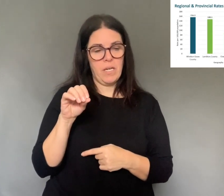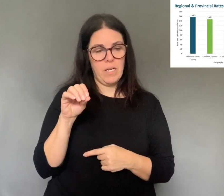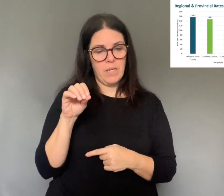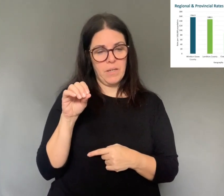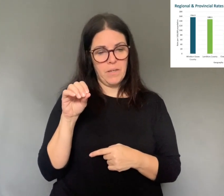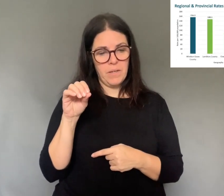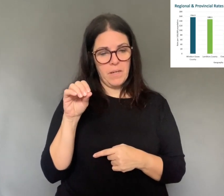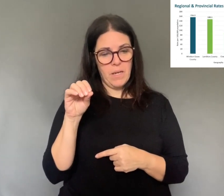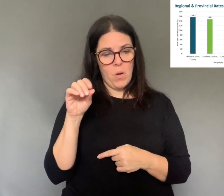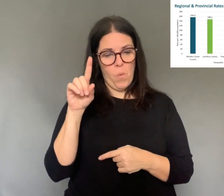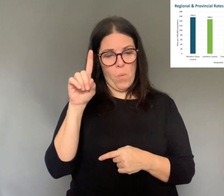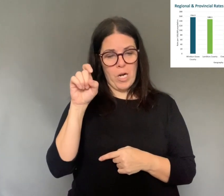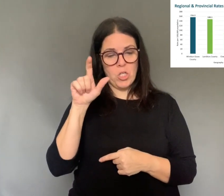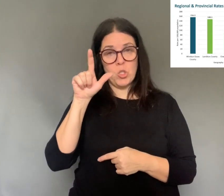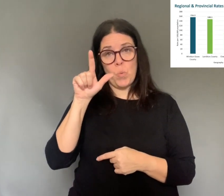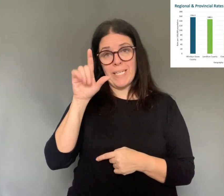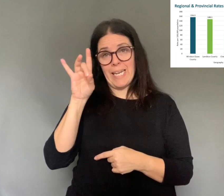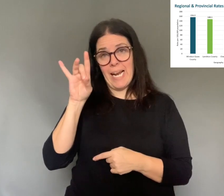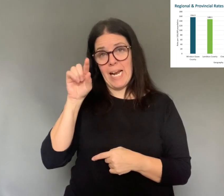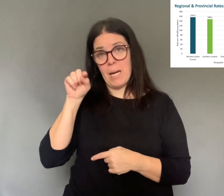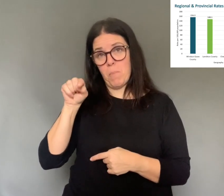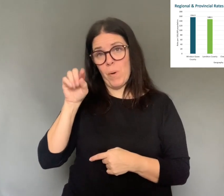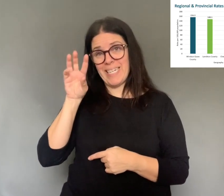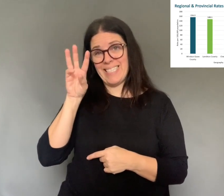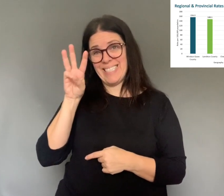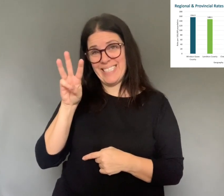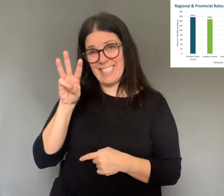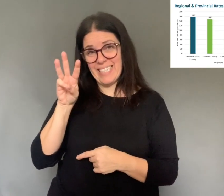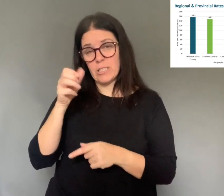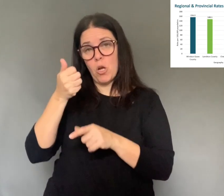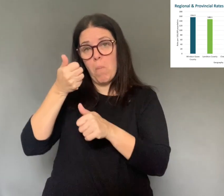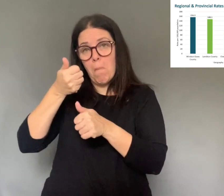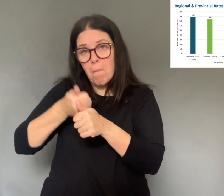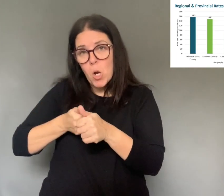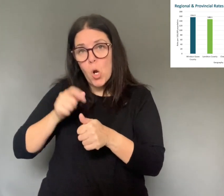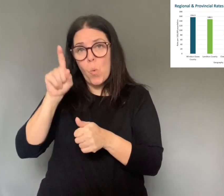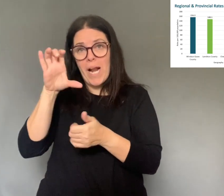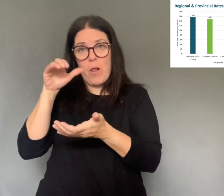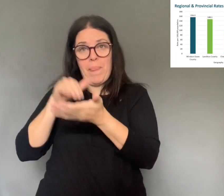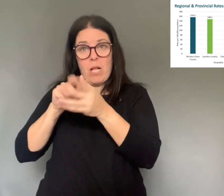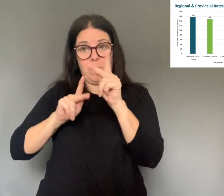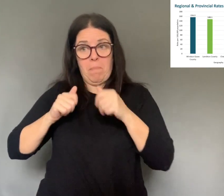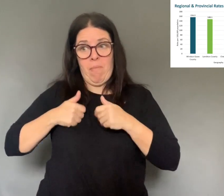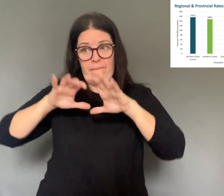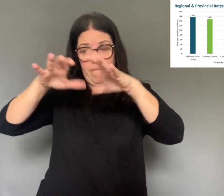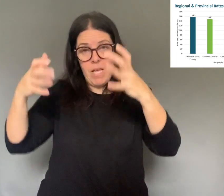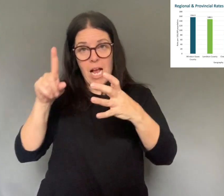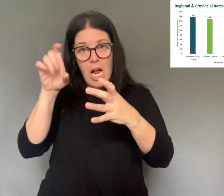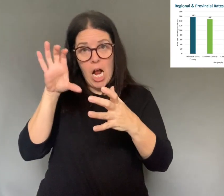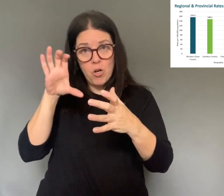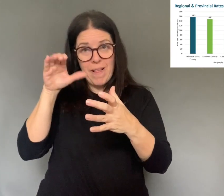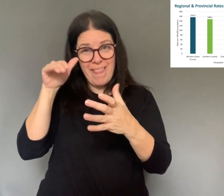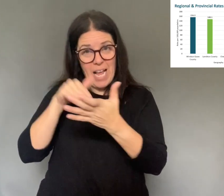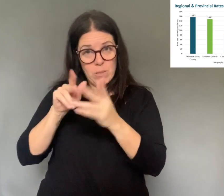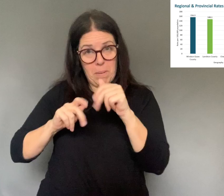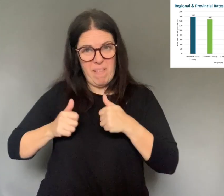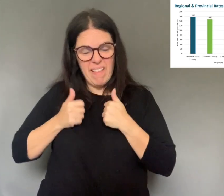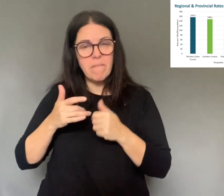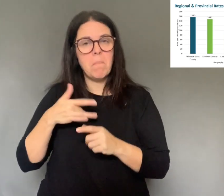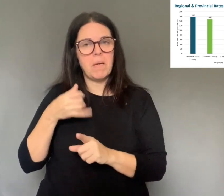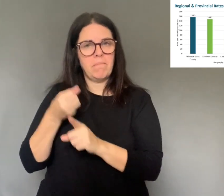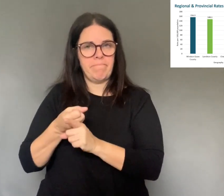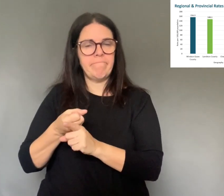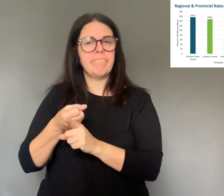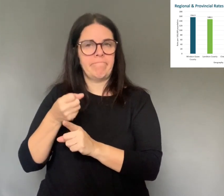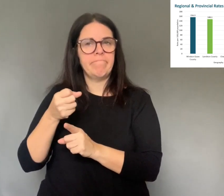this is the graph. And so if you can see that from a provincial average is 128, provincial rate